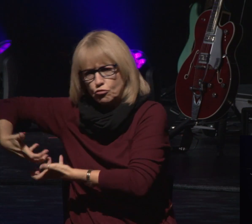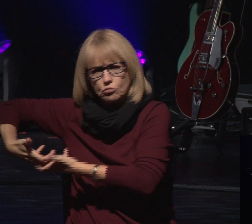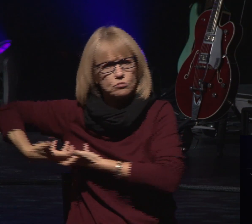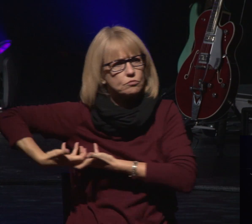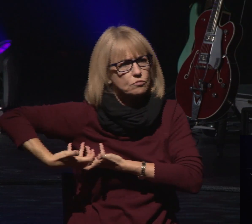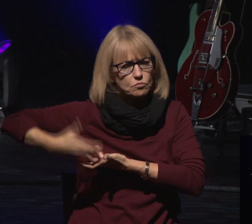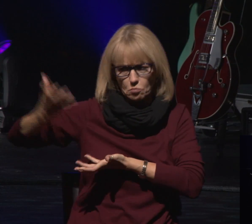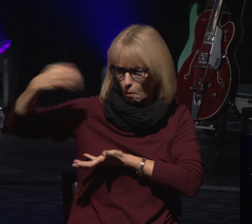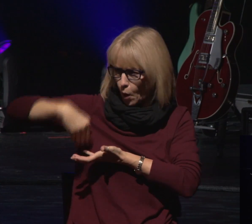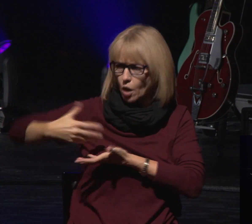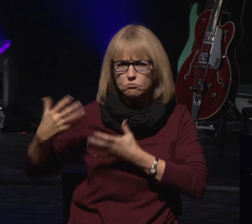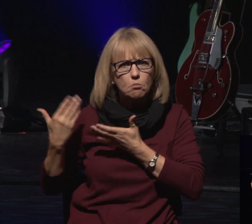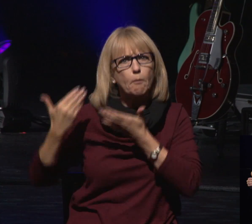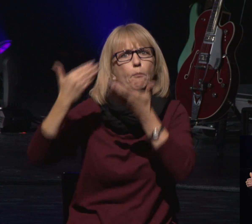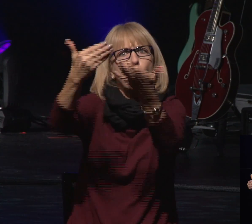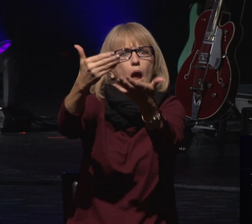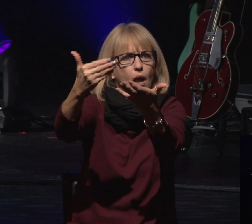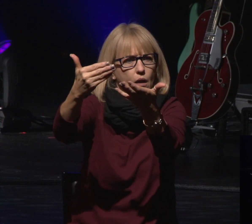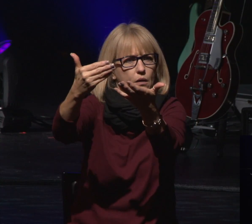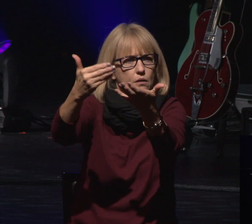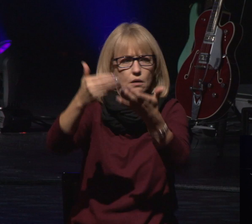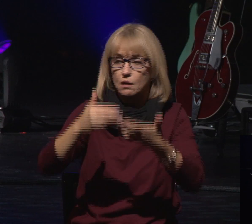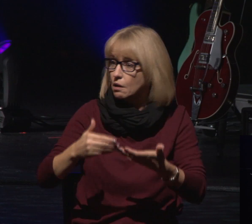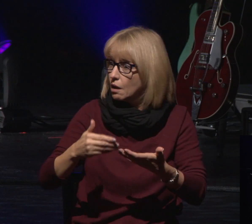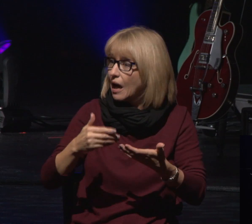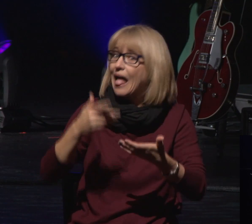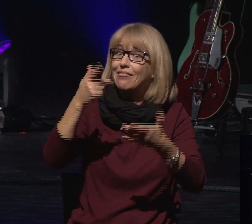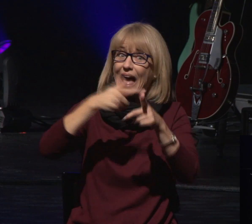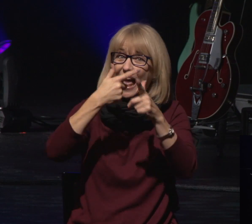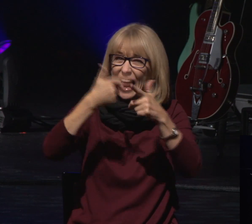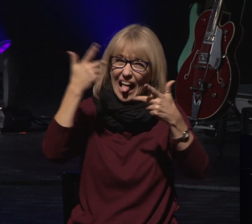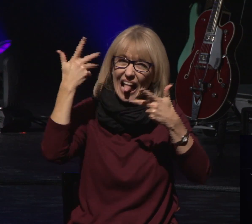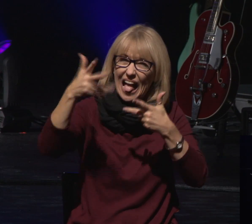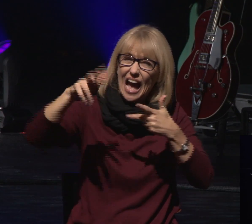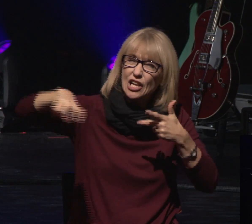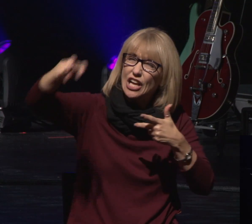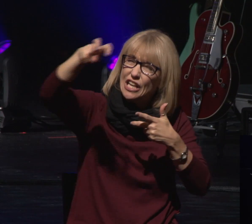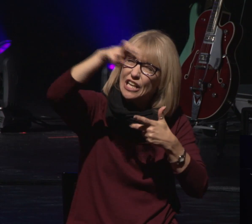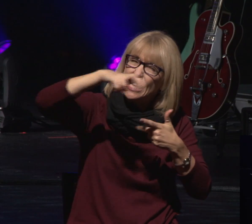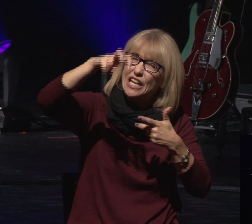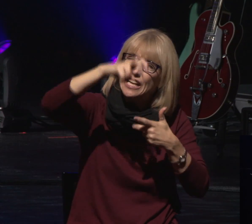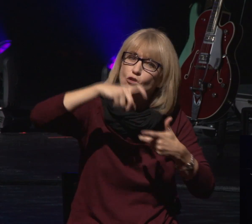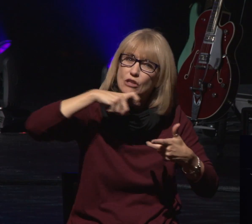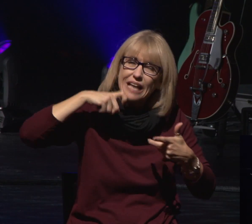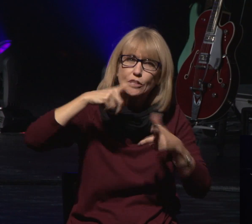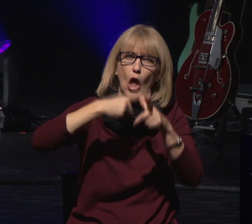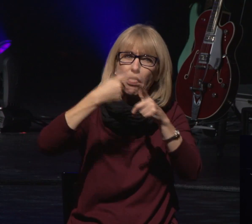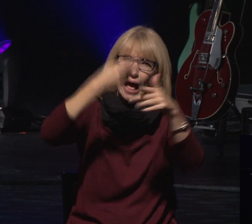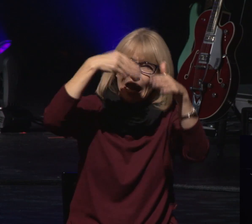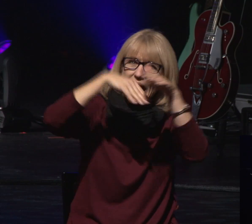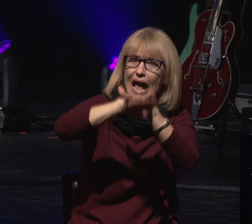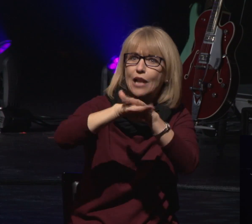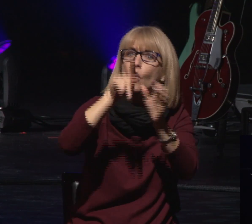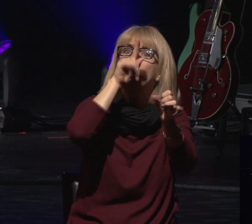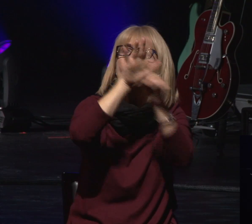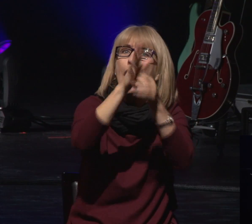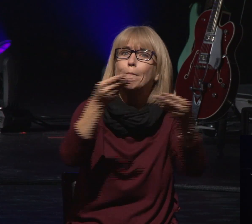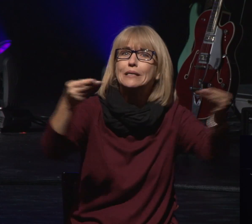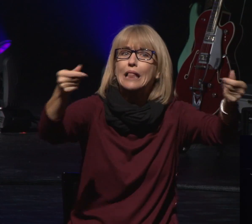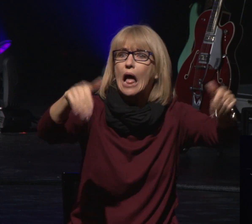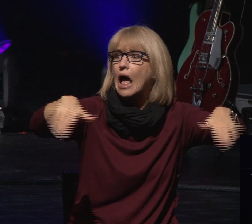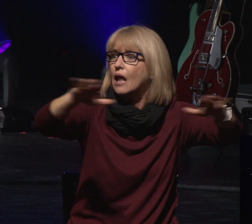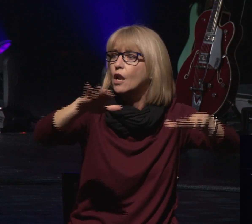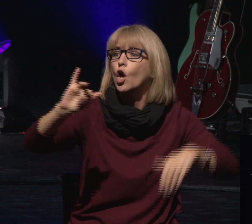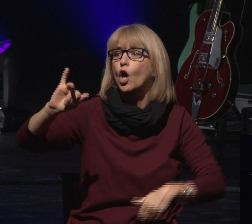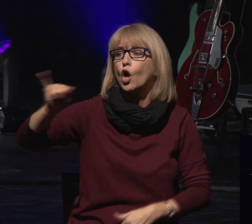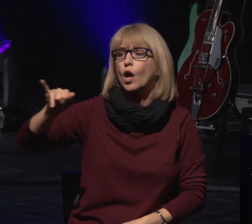Joshua, along as Joshua's coming to the land and conquering the lands, it says he takes those bones to Shechem and he buries them there in Shechem. If you go